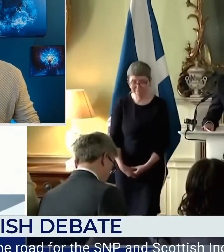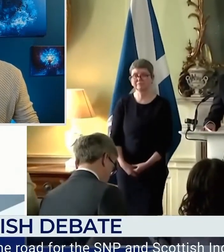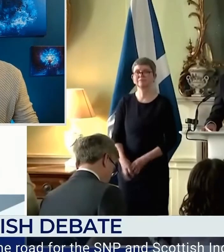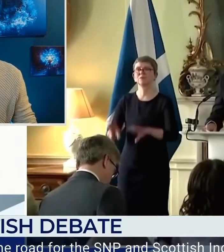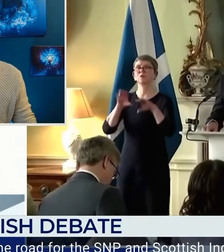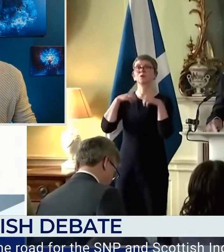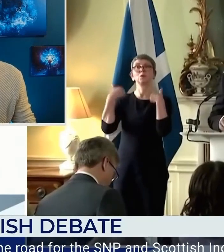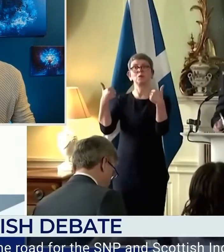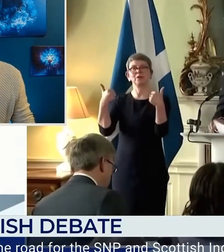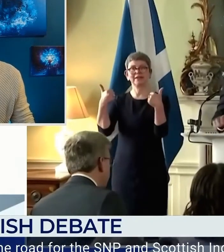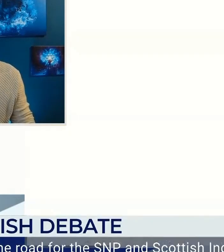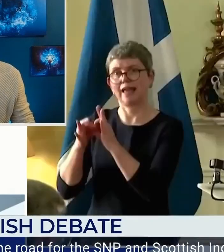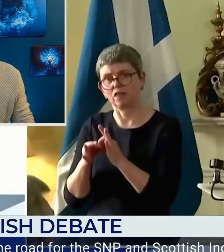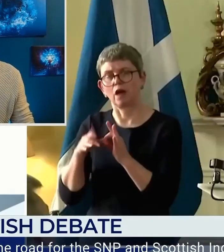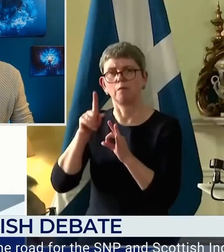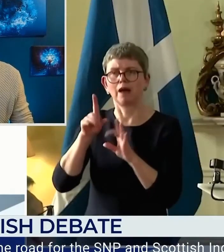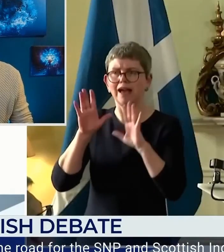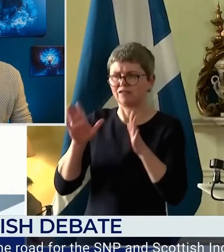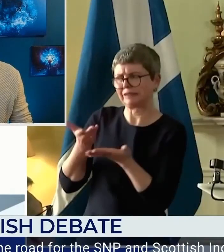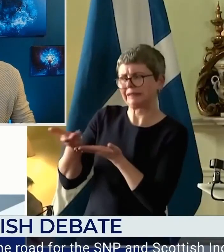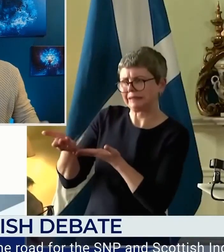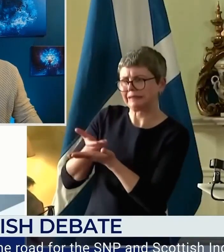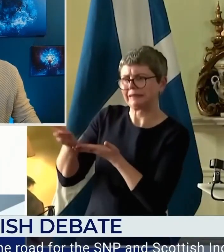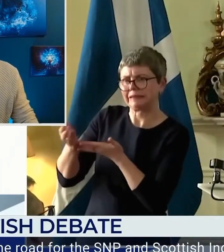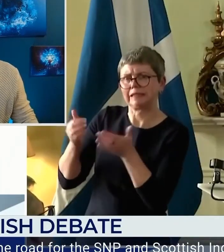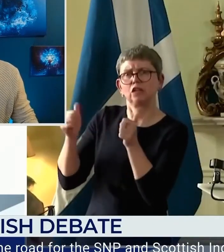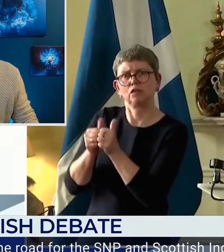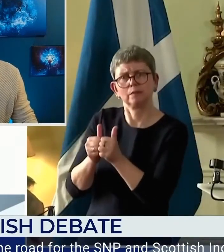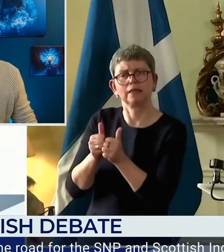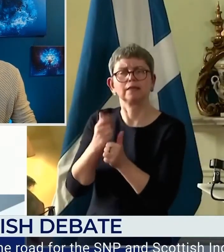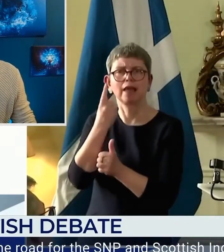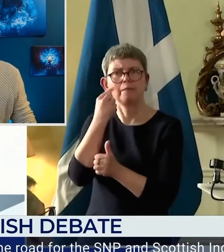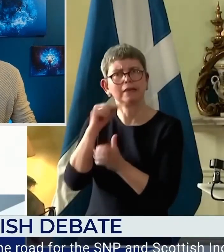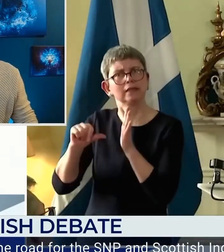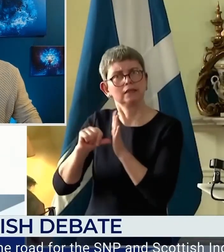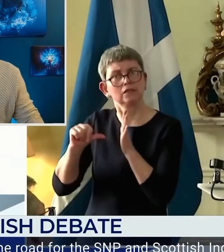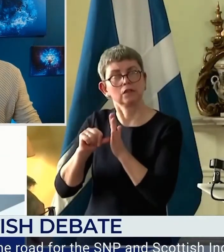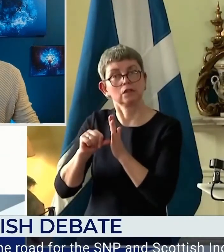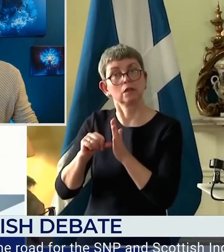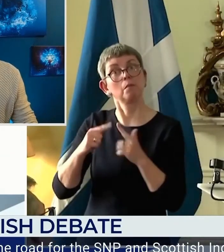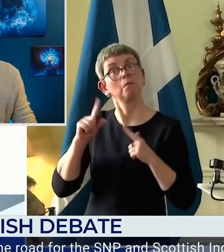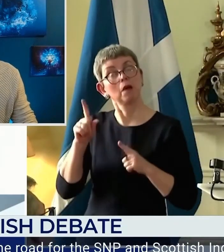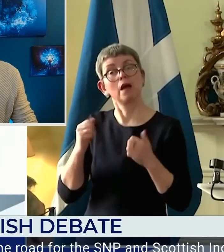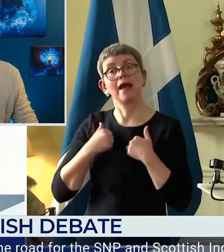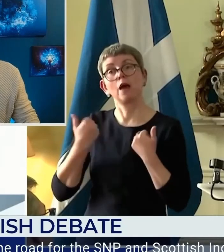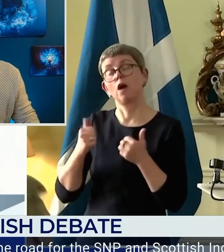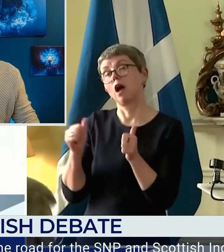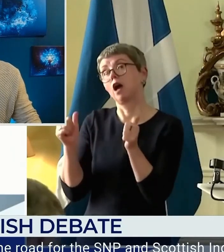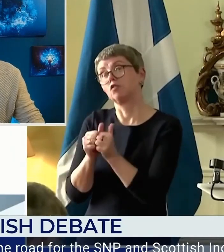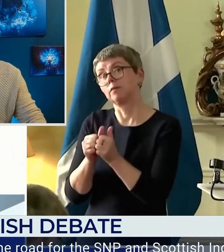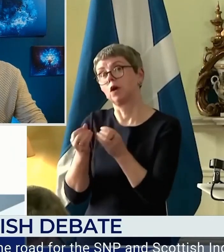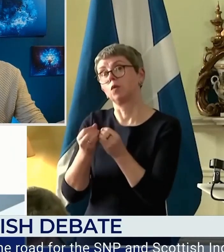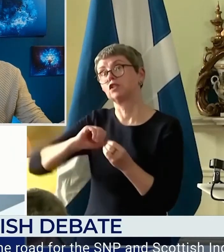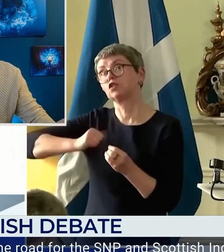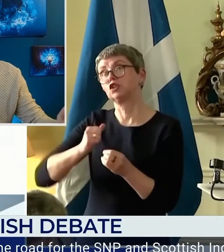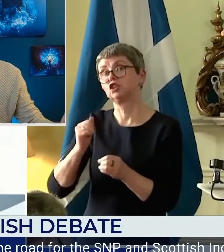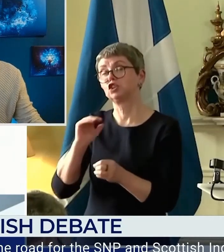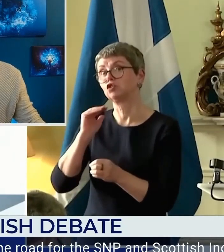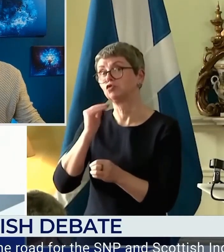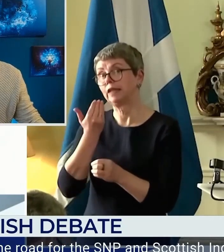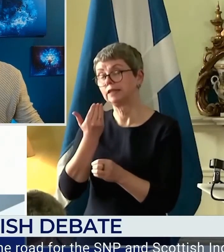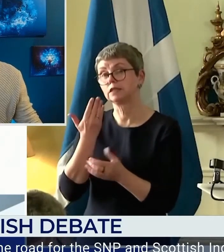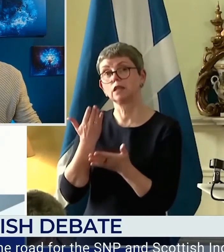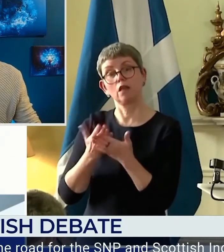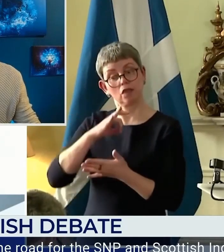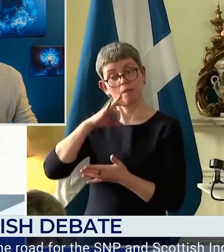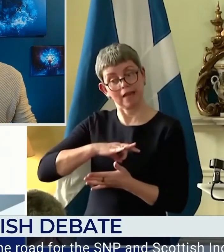Yousaf, will be gone very soon. The man is a walking disaster, hilariously slow. And polling from the great